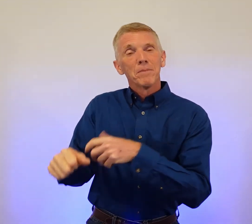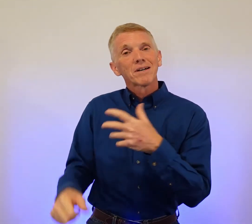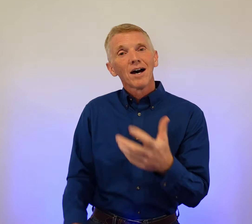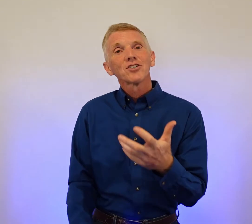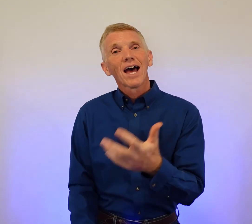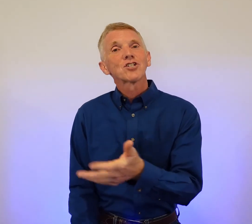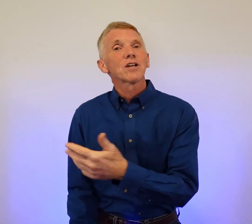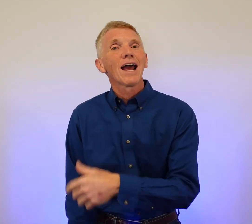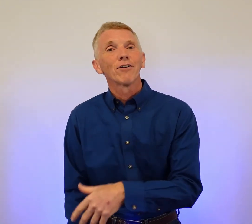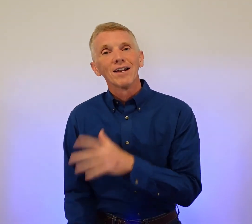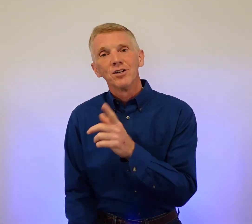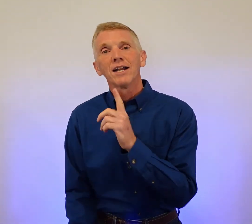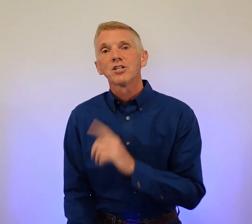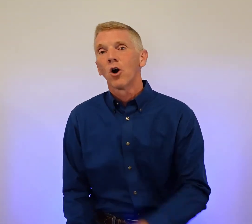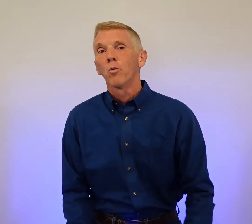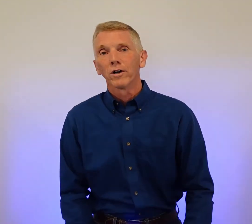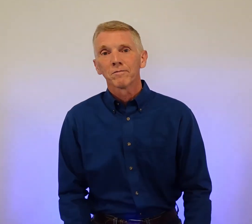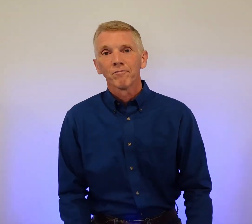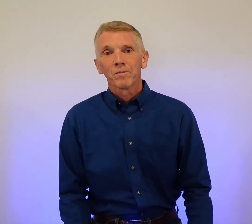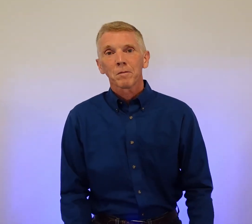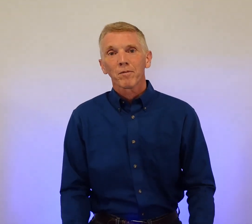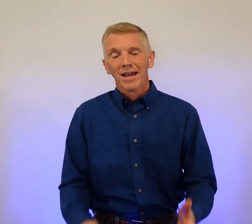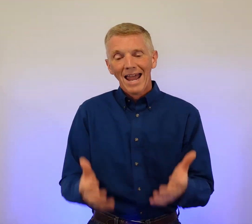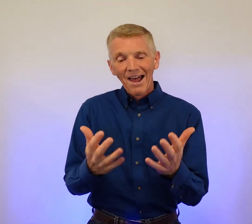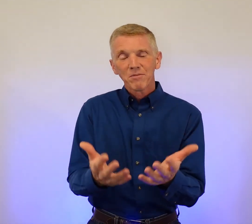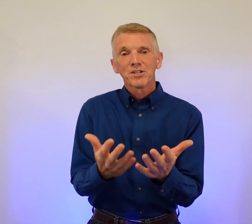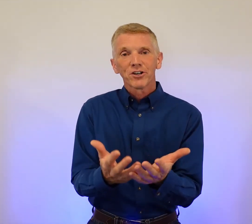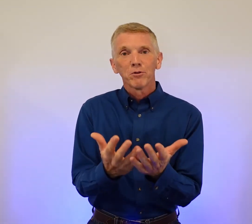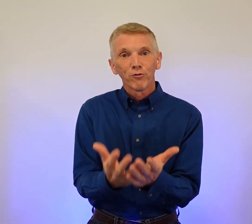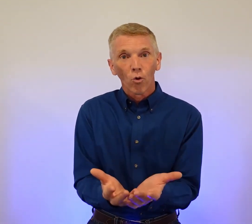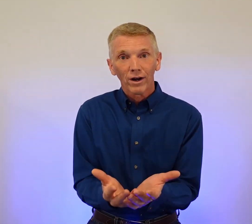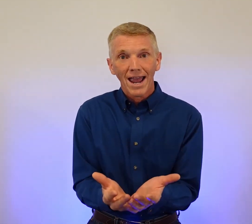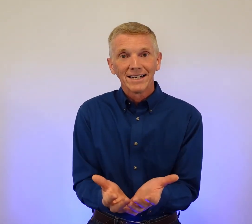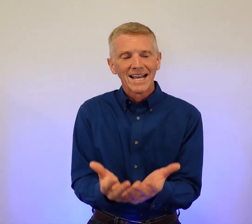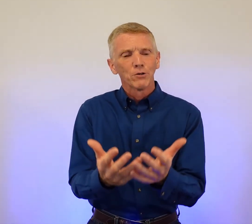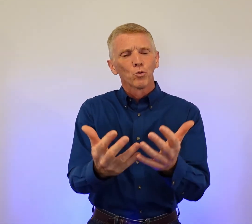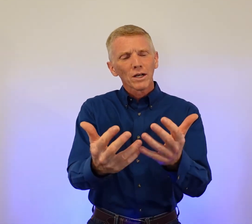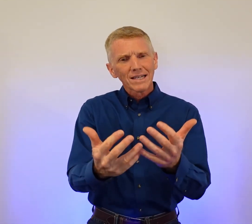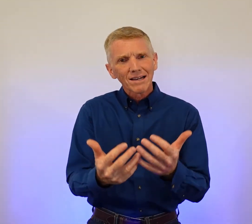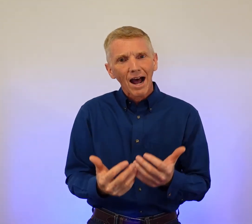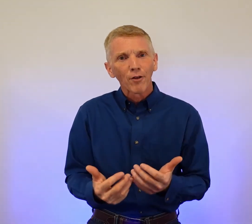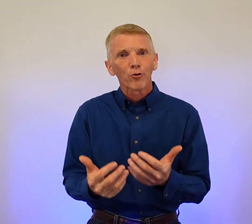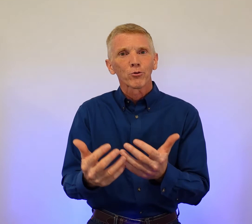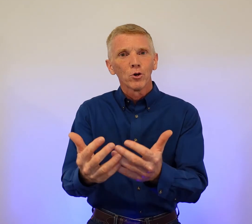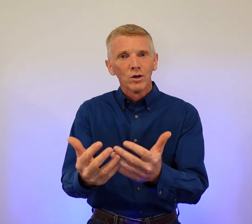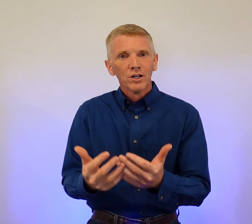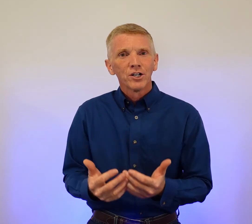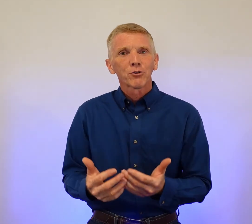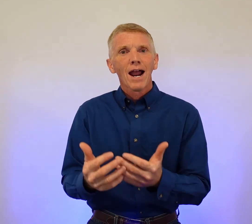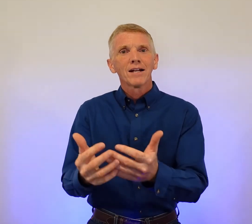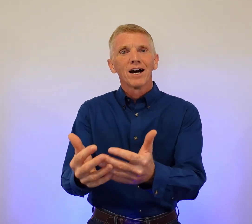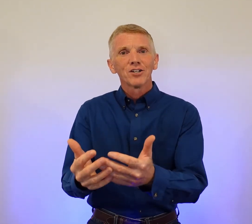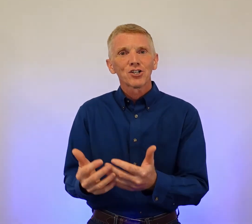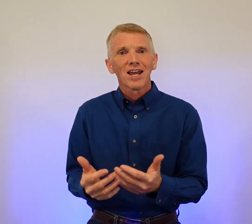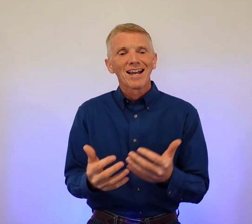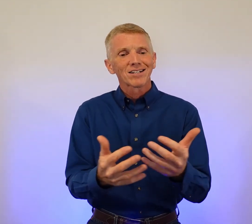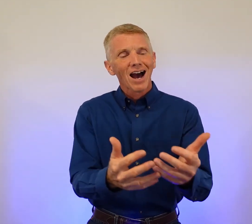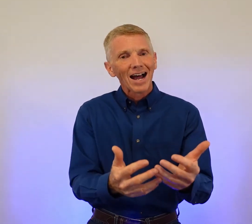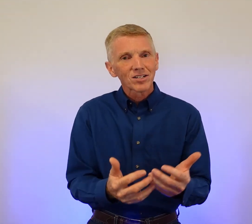because that signer had done his homework and had the material beforehand and had really gone through trying to understand